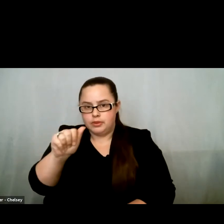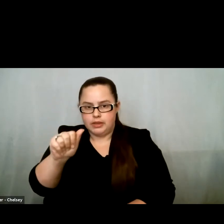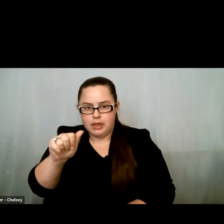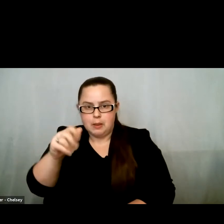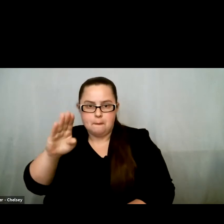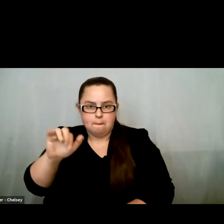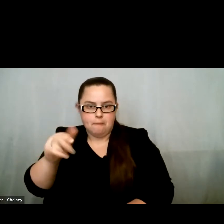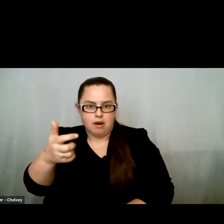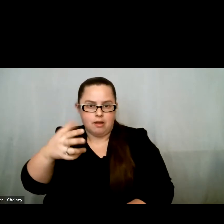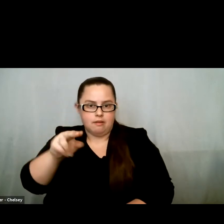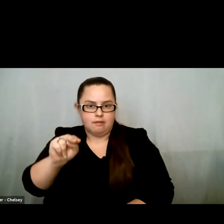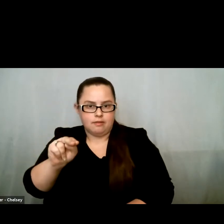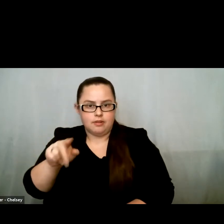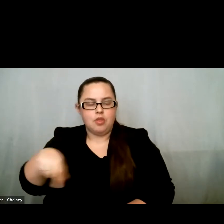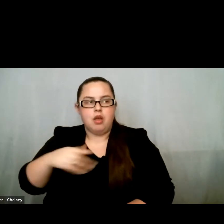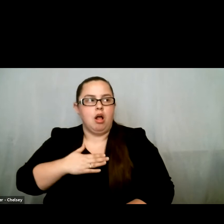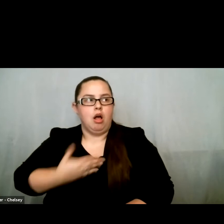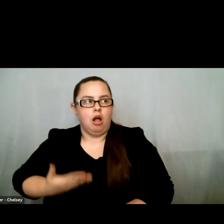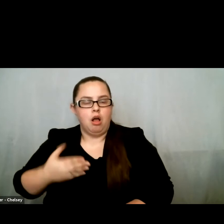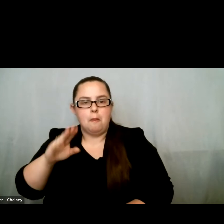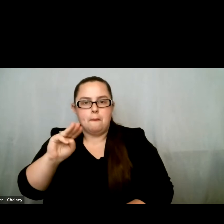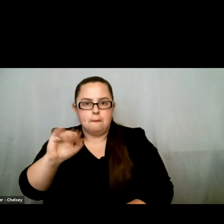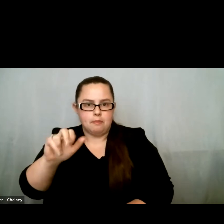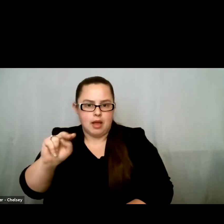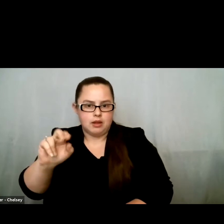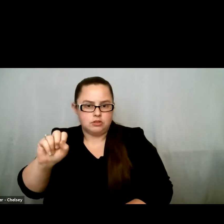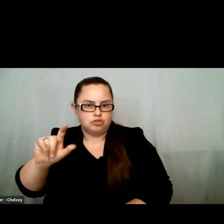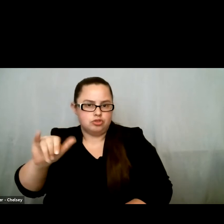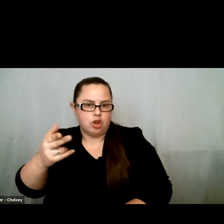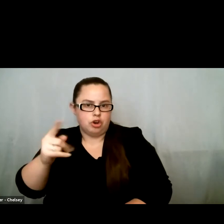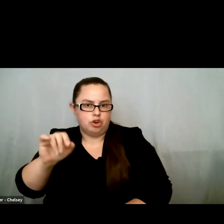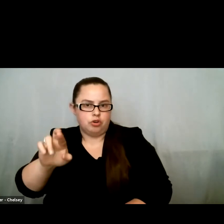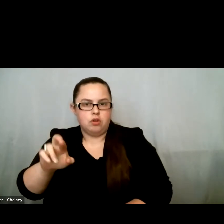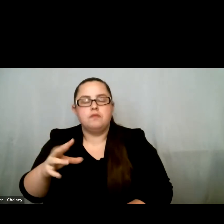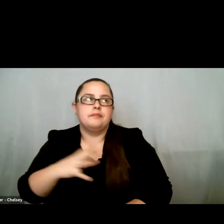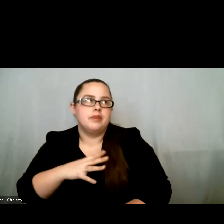plea bargained to manslaughter. Okay, we killed him.